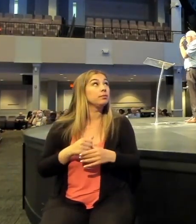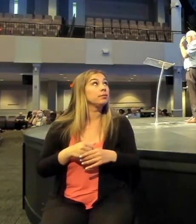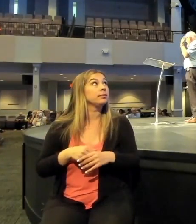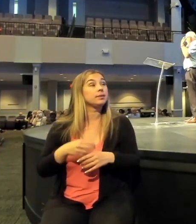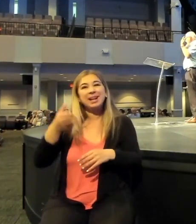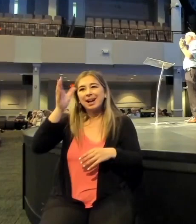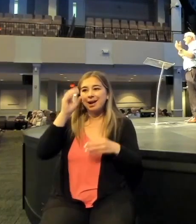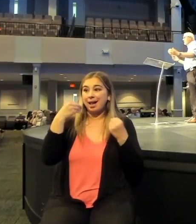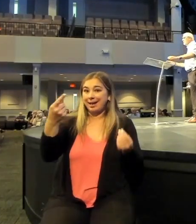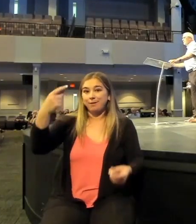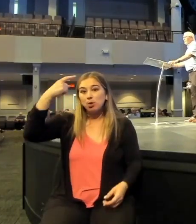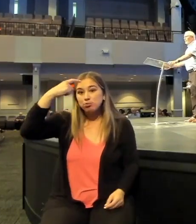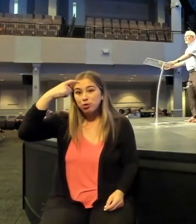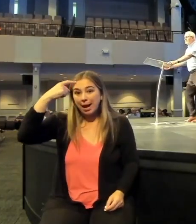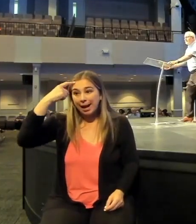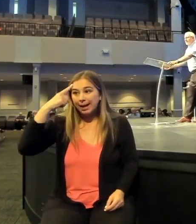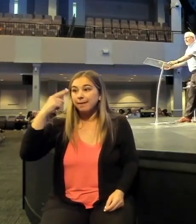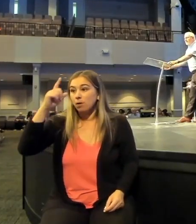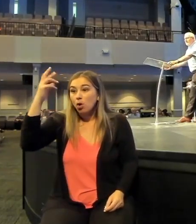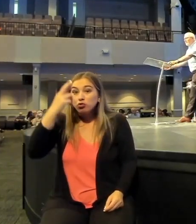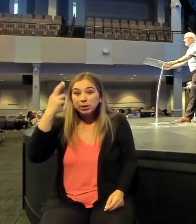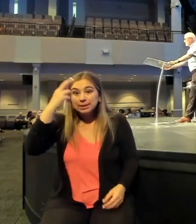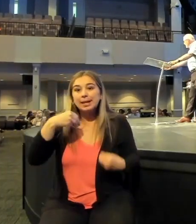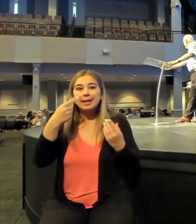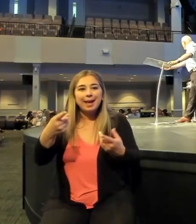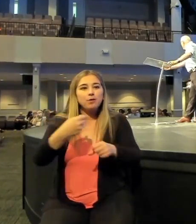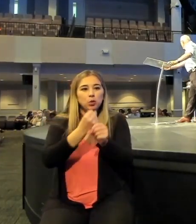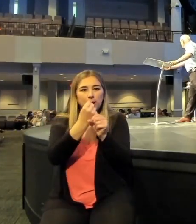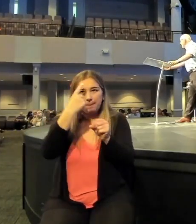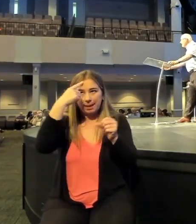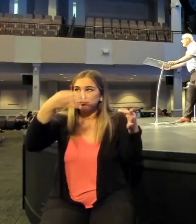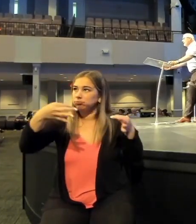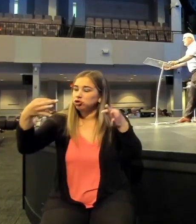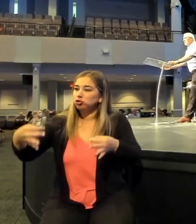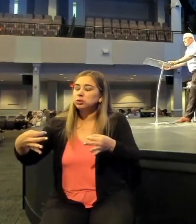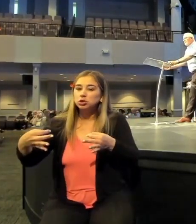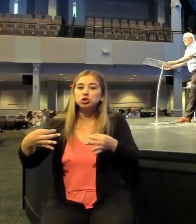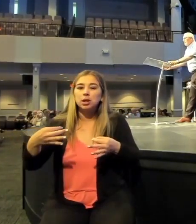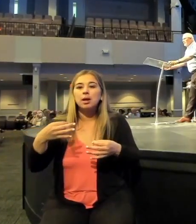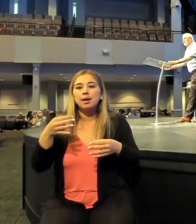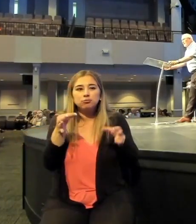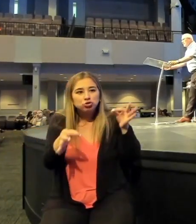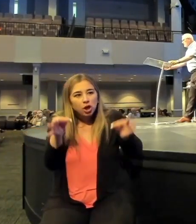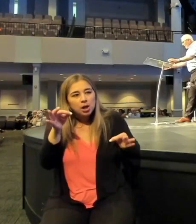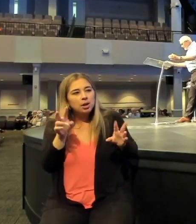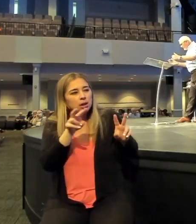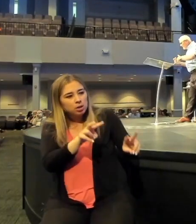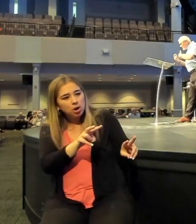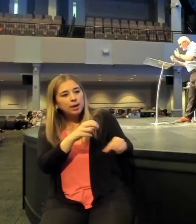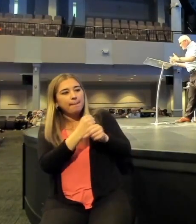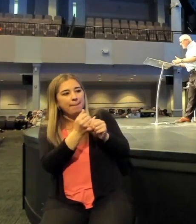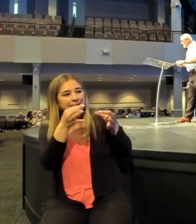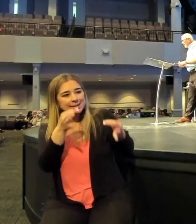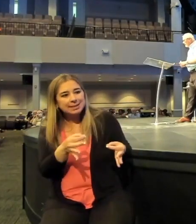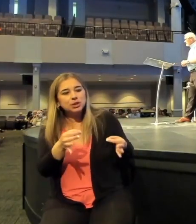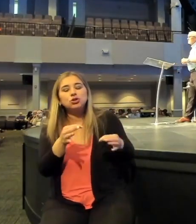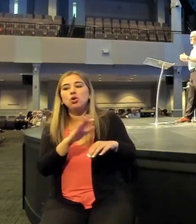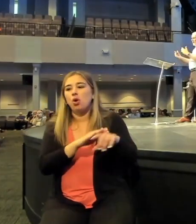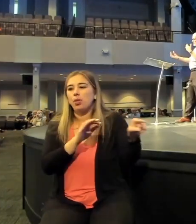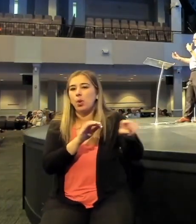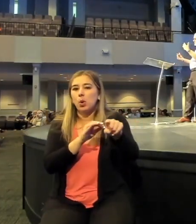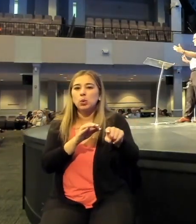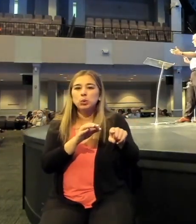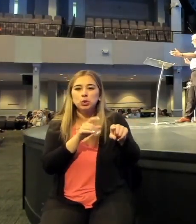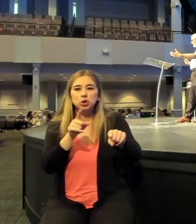God gave you a brain, and He gave it to you for a reason. He gave it to you to make judgments, okay? And the ability to look at things and make some decisions about things.